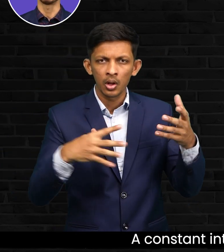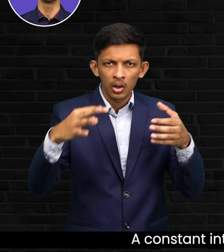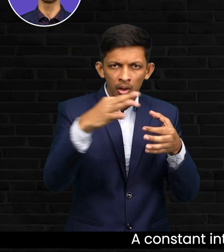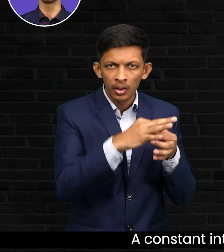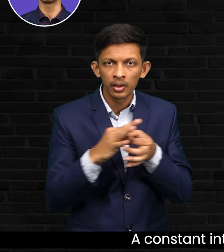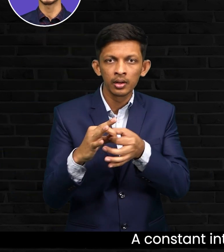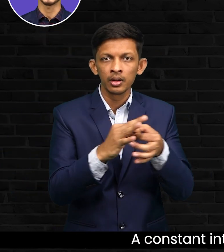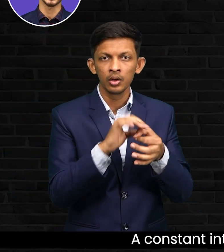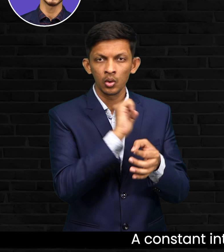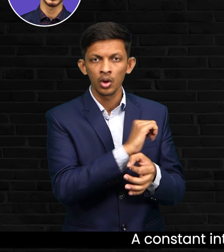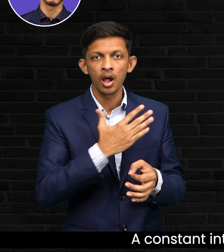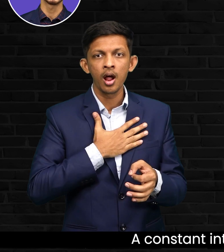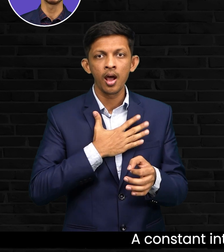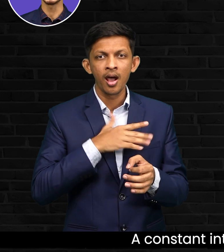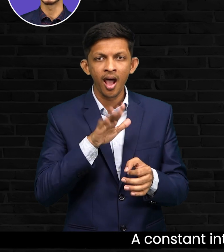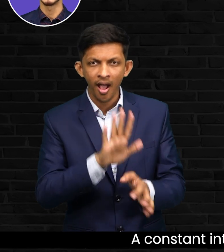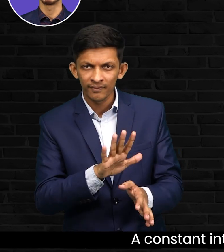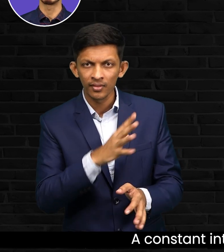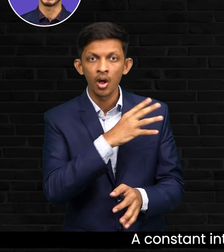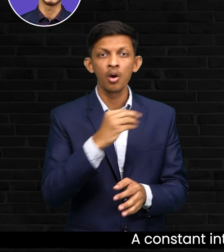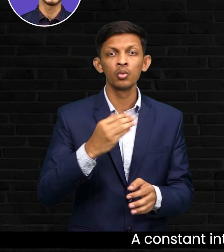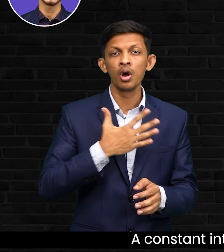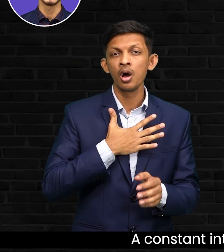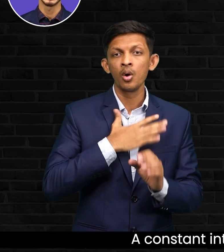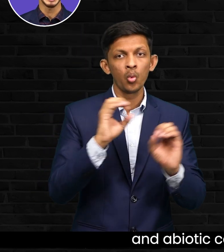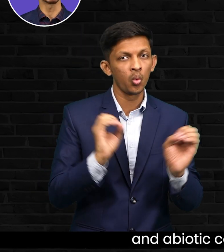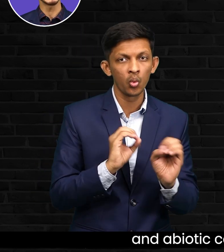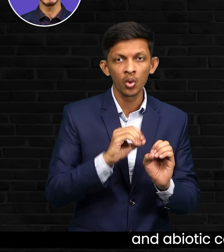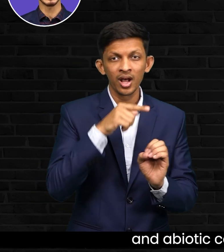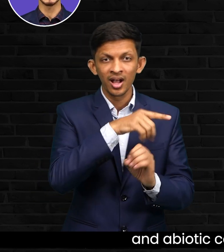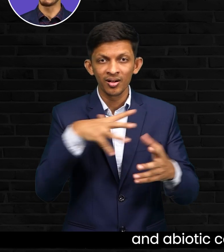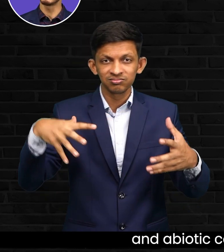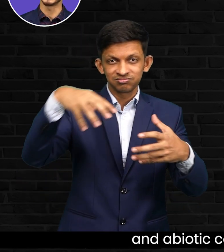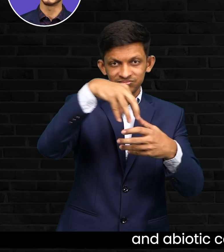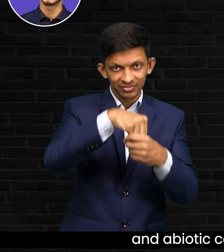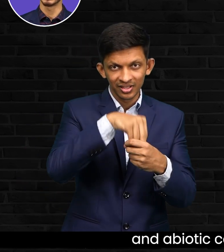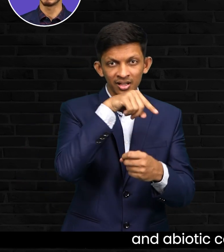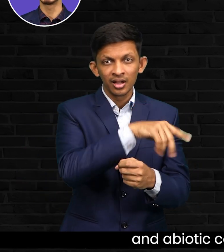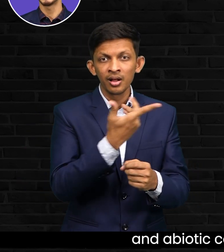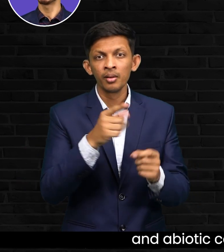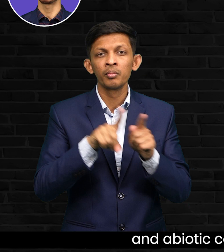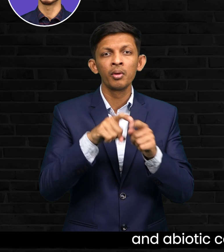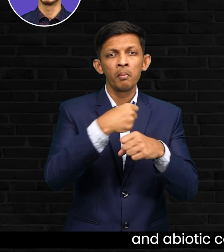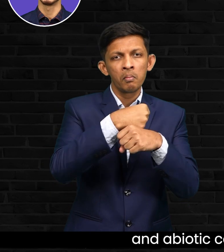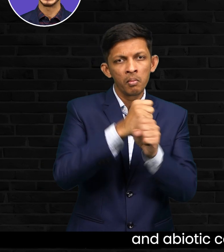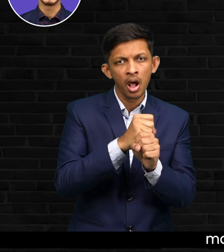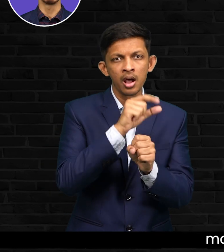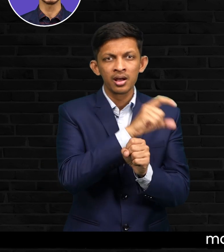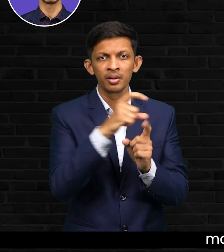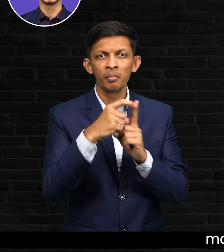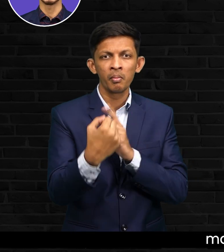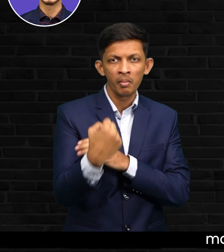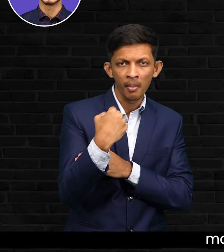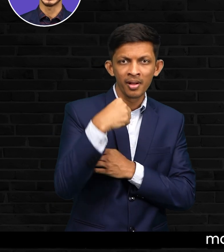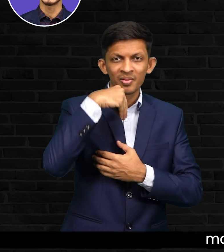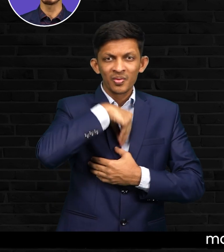A constant interaction between the biotic and abiotic components of the biosphere makes